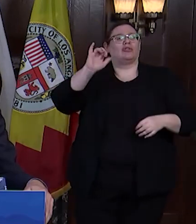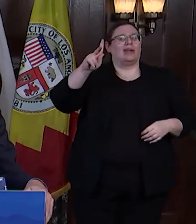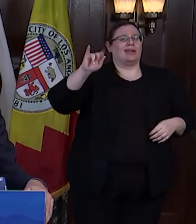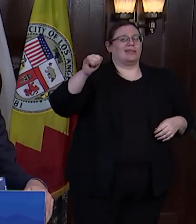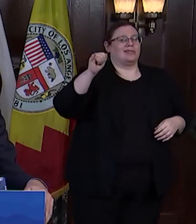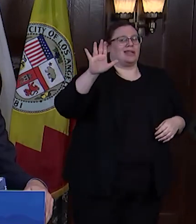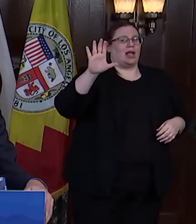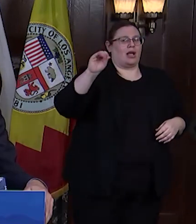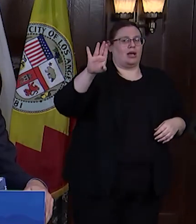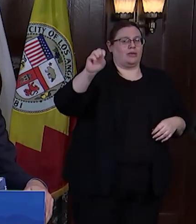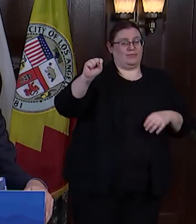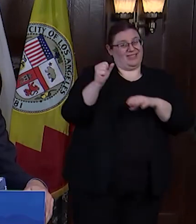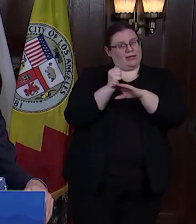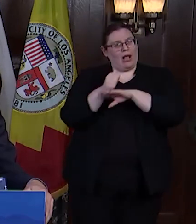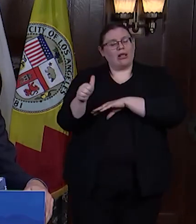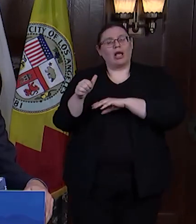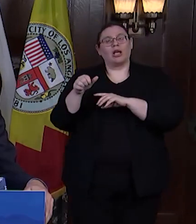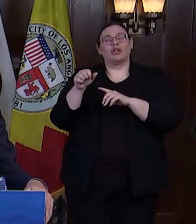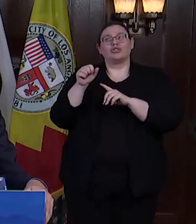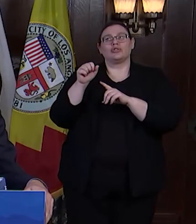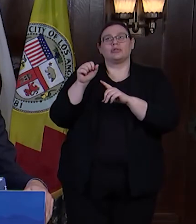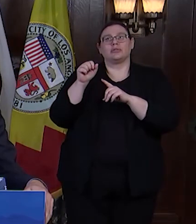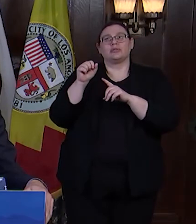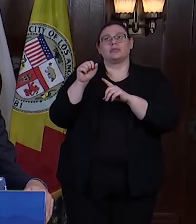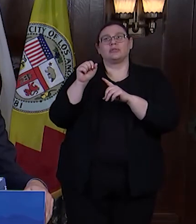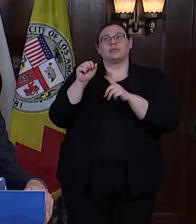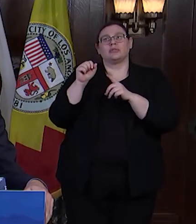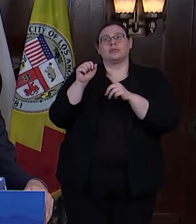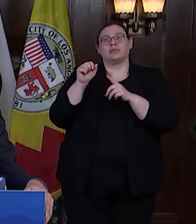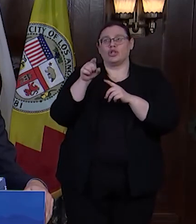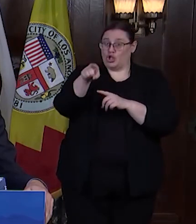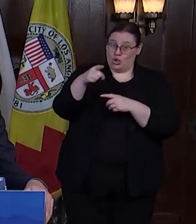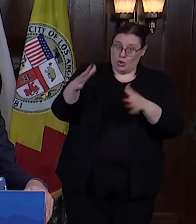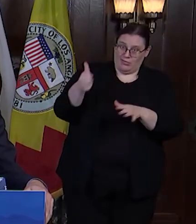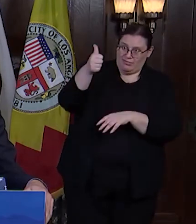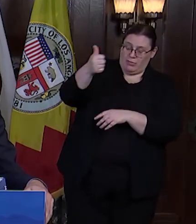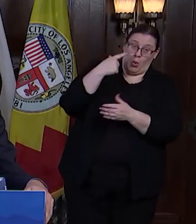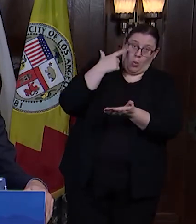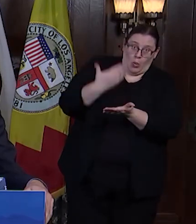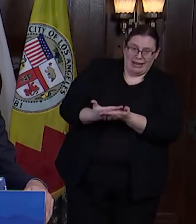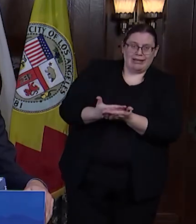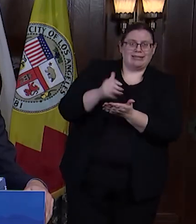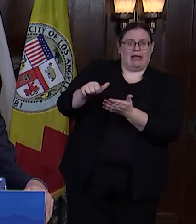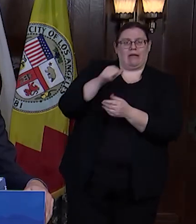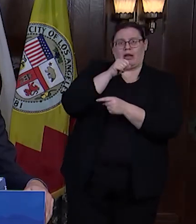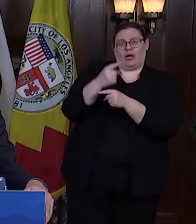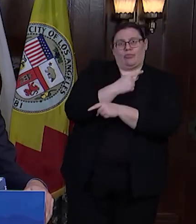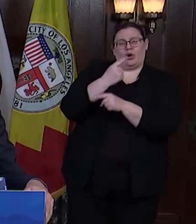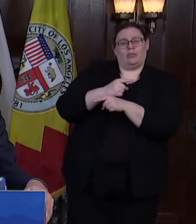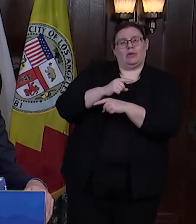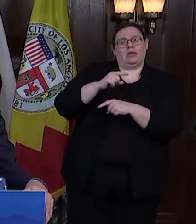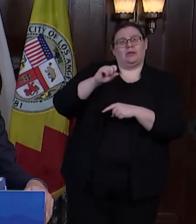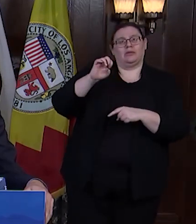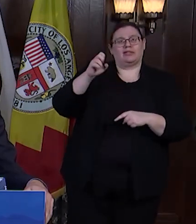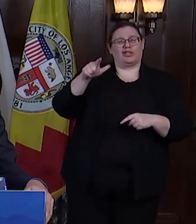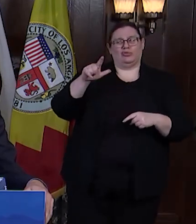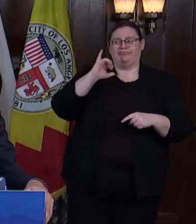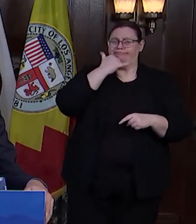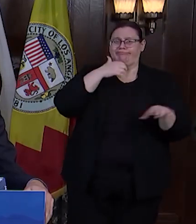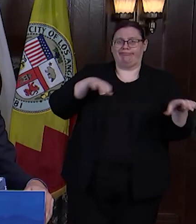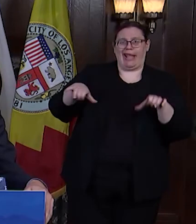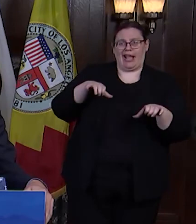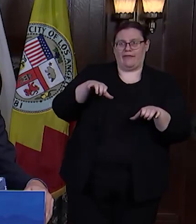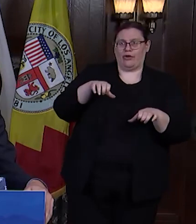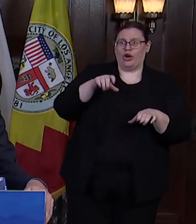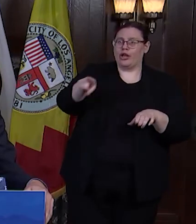The allegations are that you witnessed some of this inappropriate sexual misconduct and that you